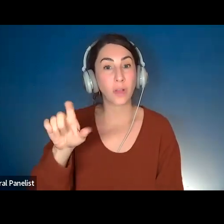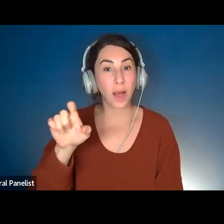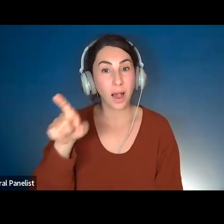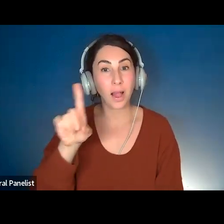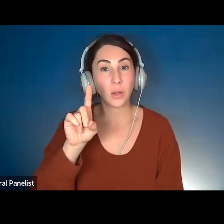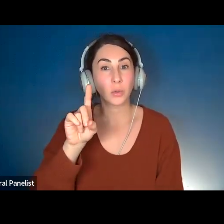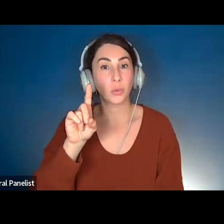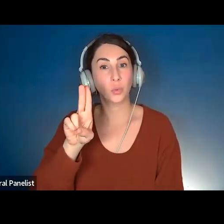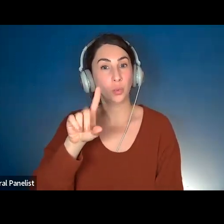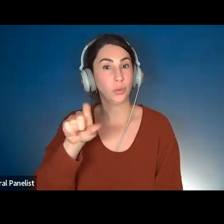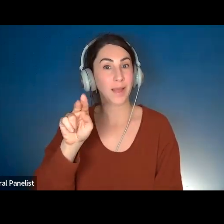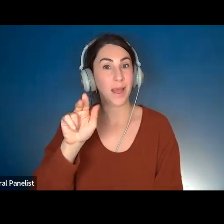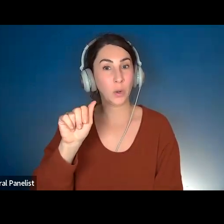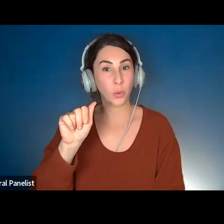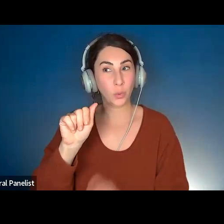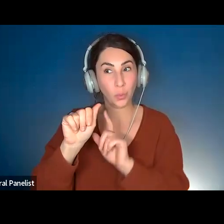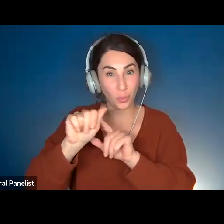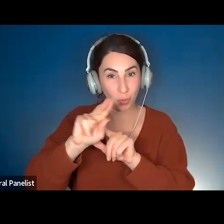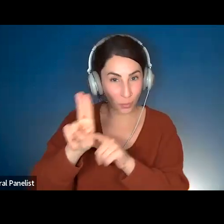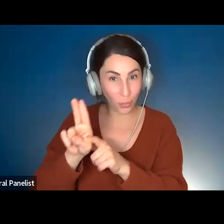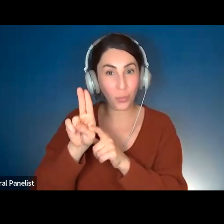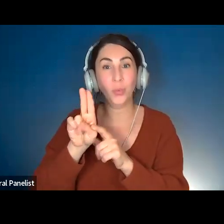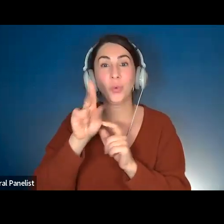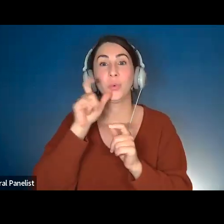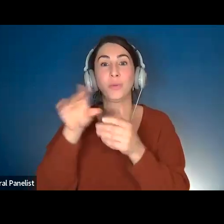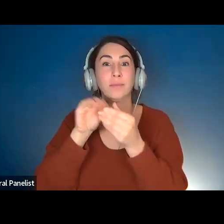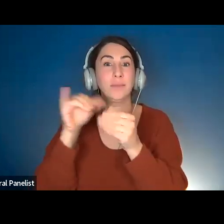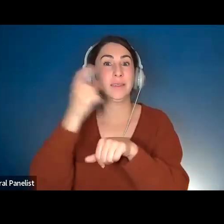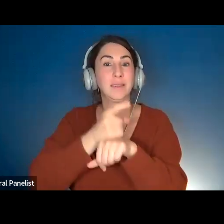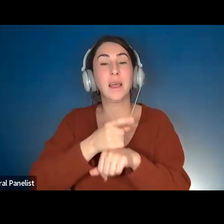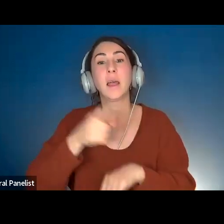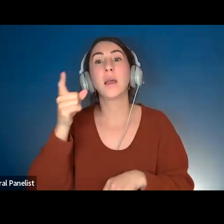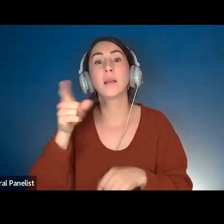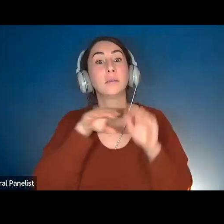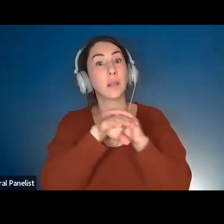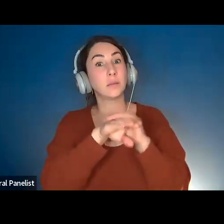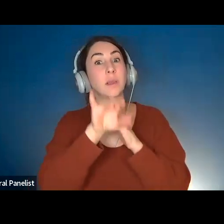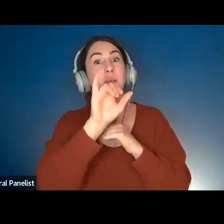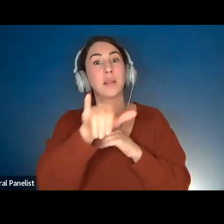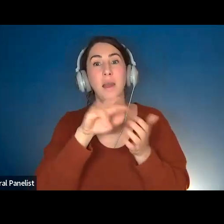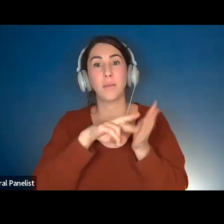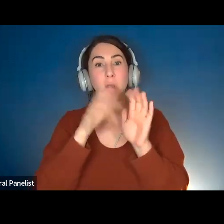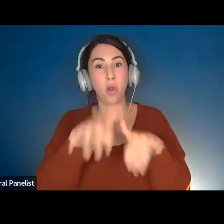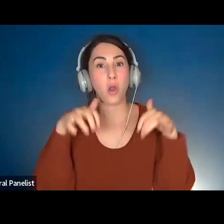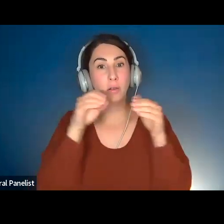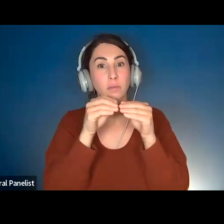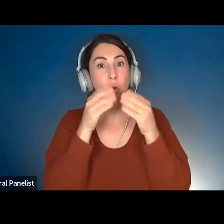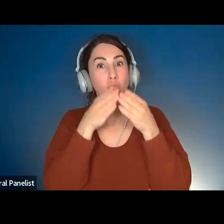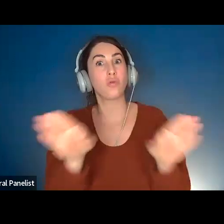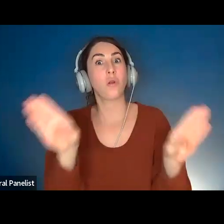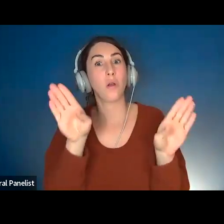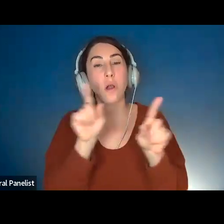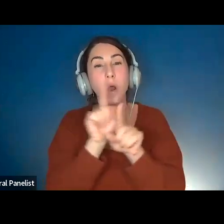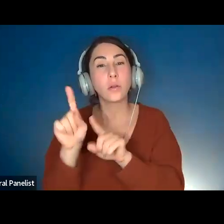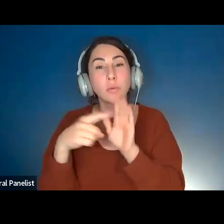touched on in our opening session today, accessibility not only broadens your audience, but it also demonstrates that your